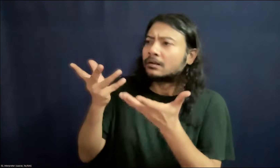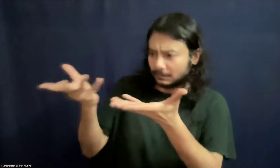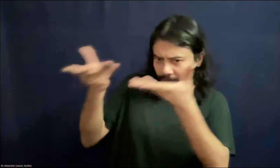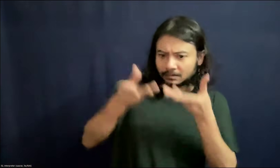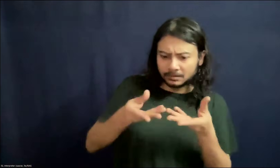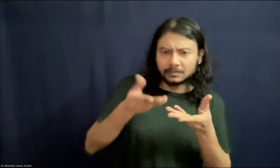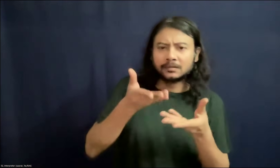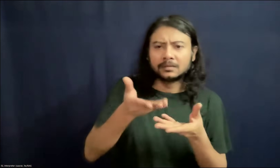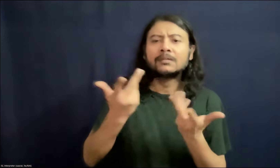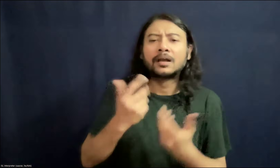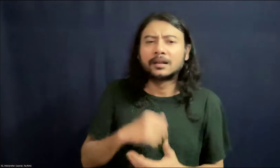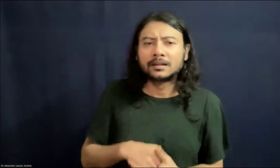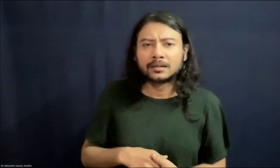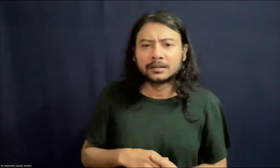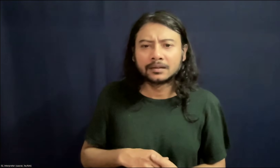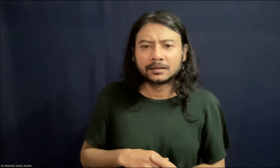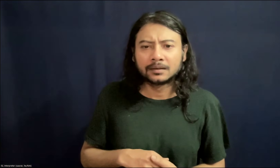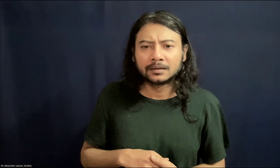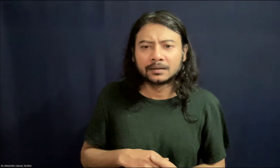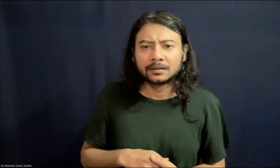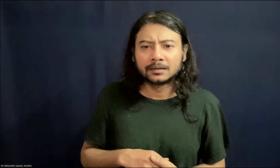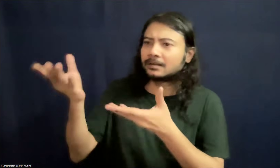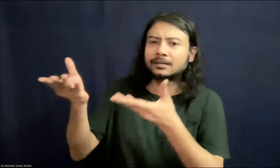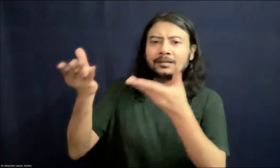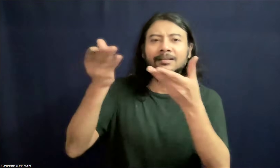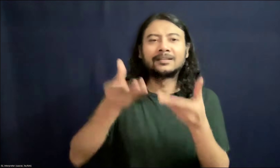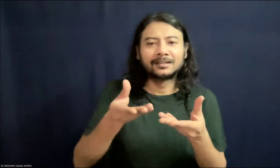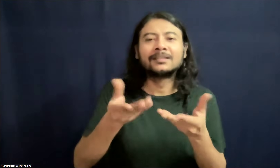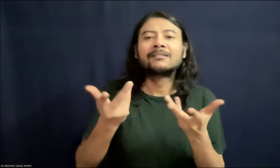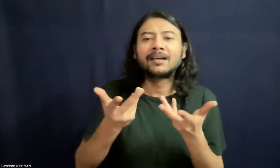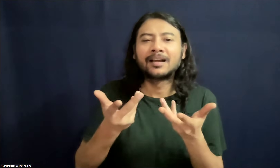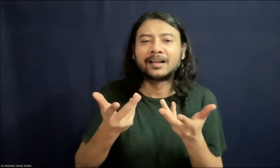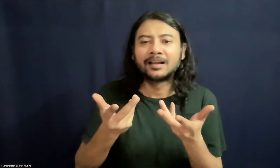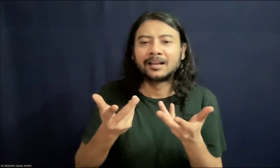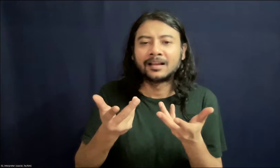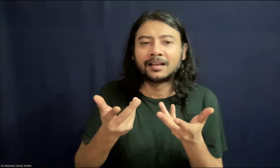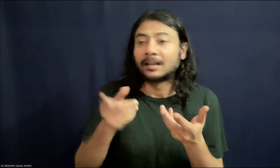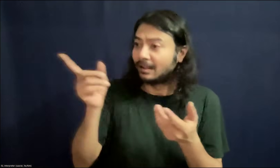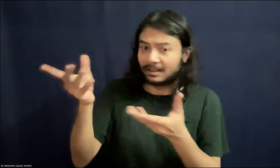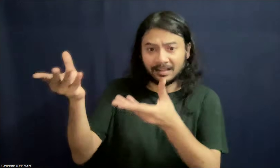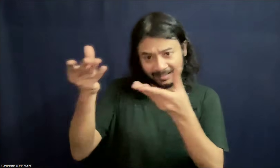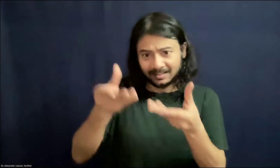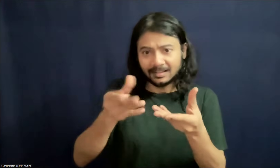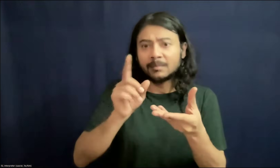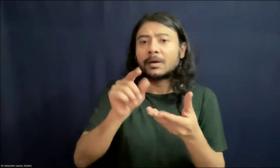Thing is that confidential is because not many people want to learn.